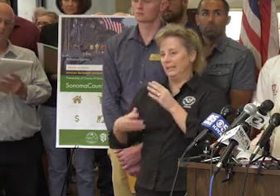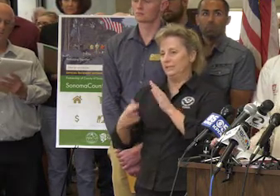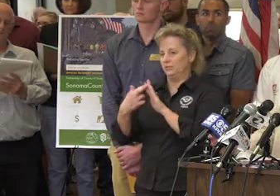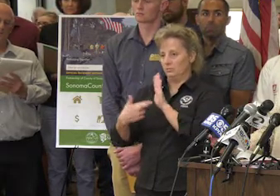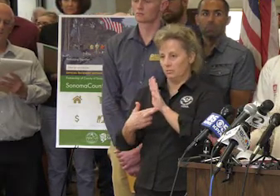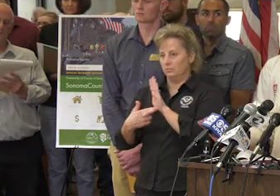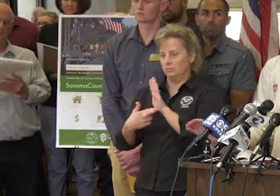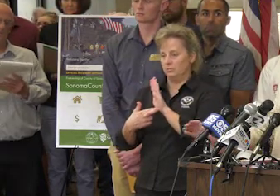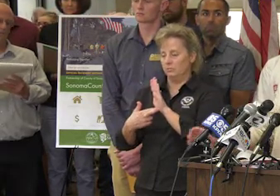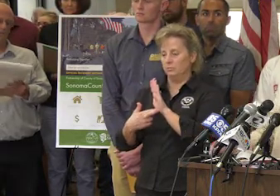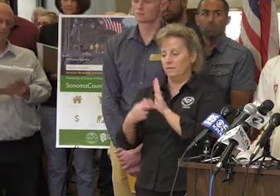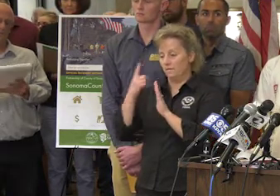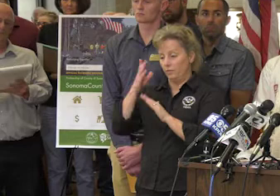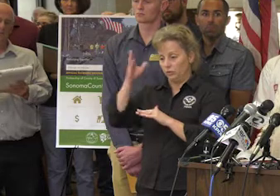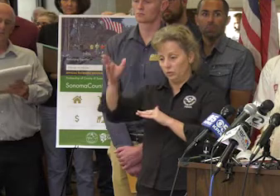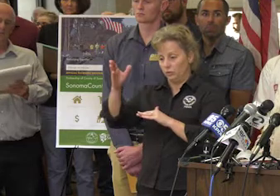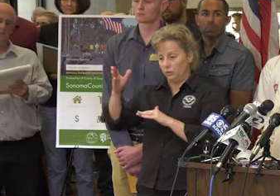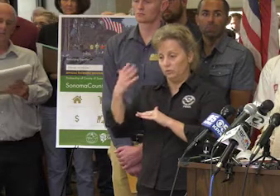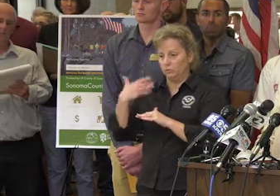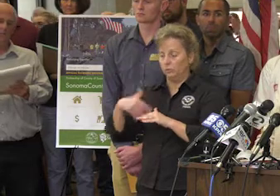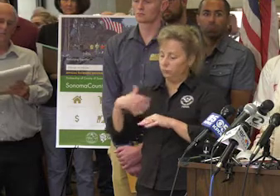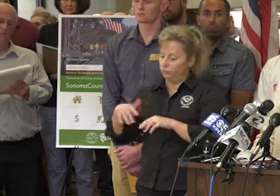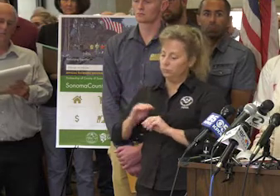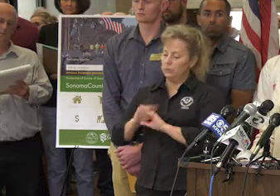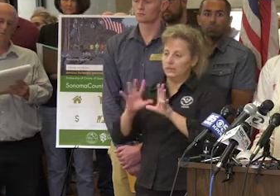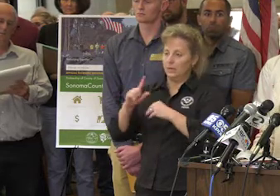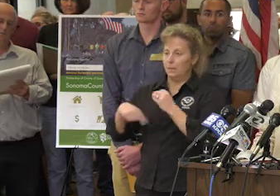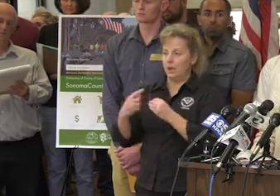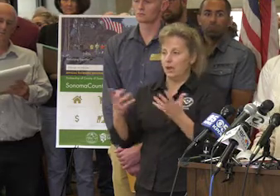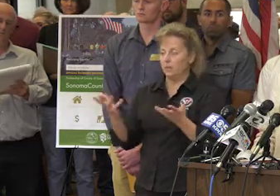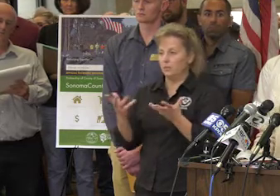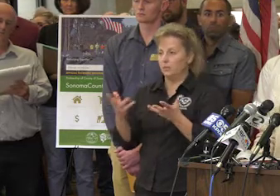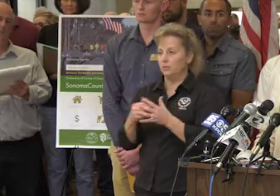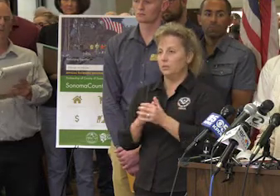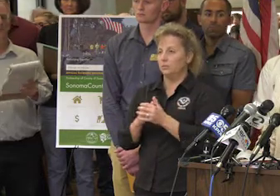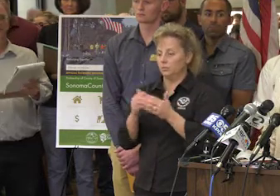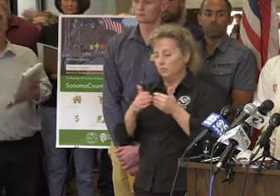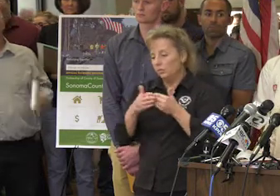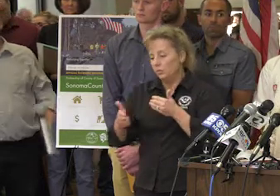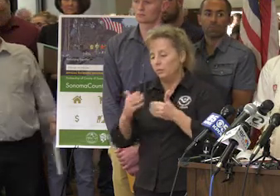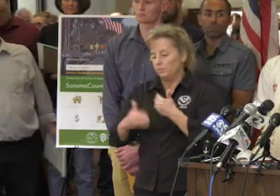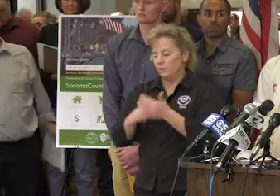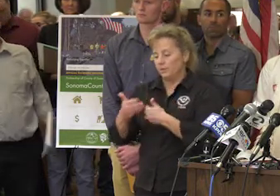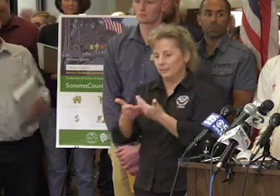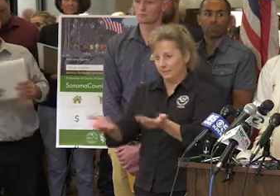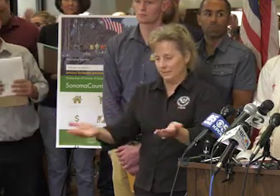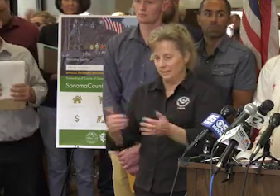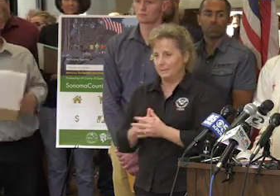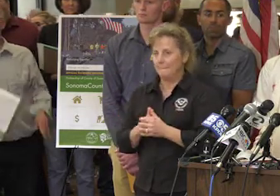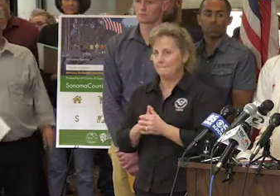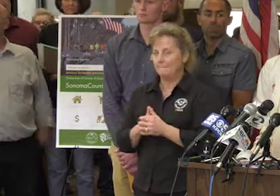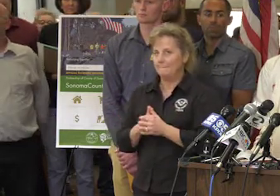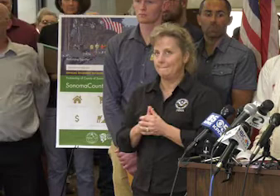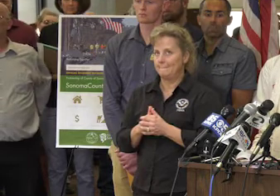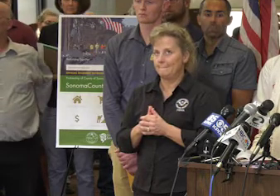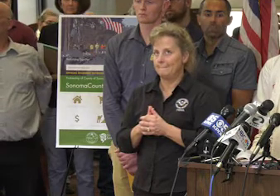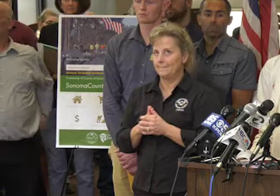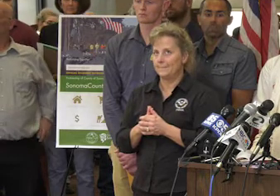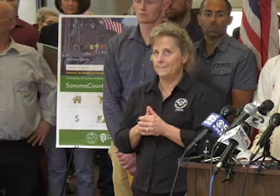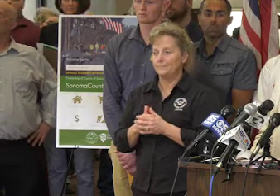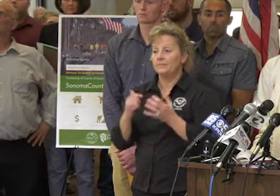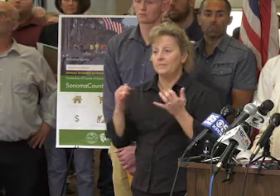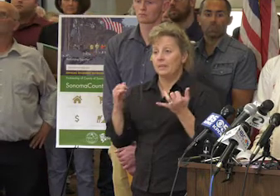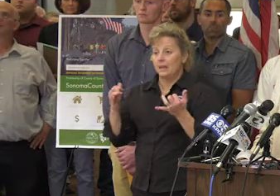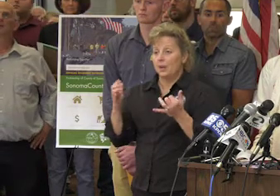and guidelines in the future, which will be very clear about how to go ahead and process things. What we're asking right now is that, I